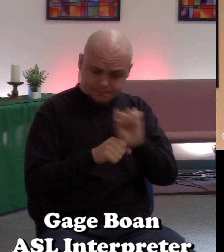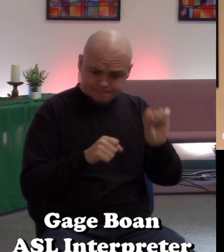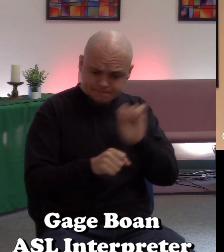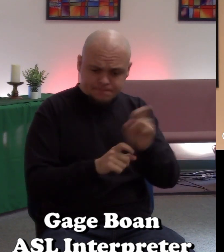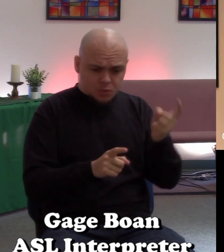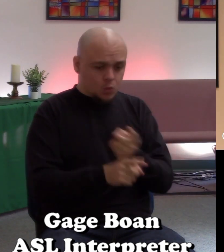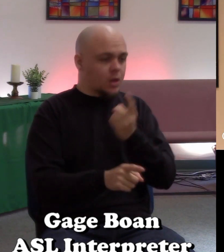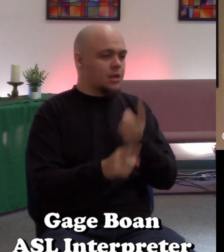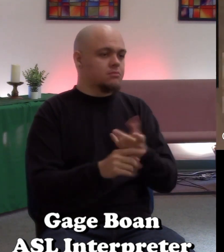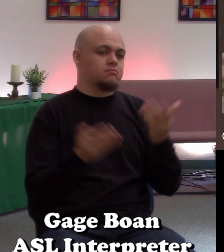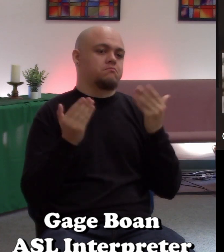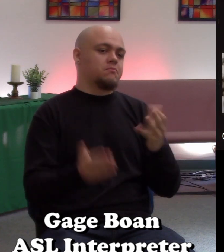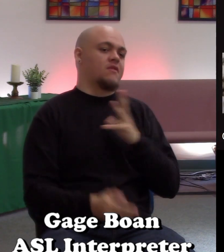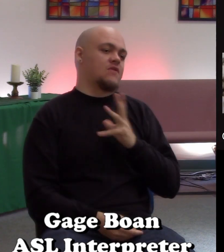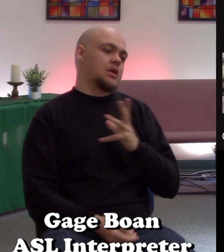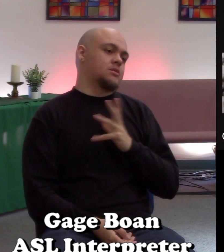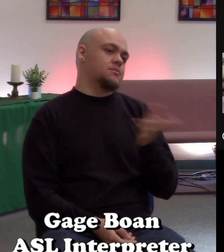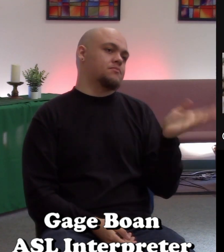good.